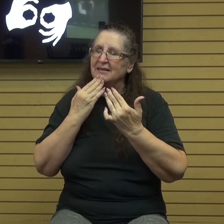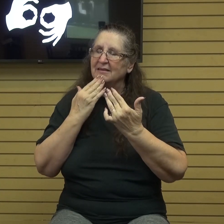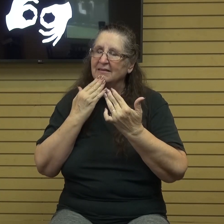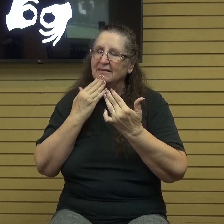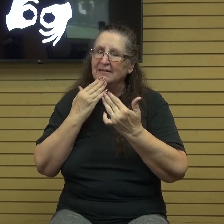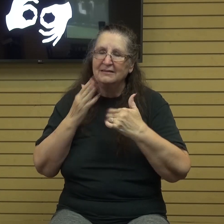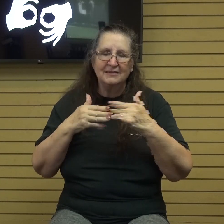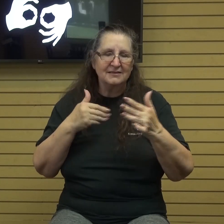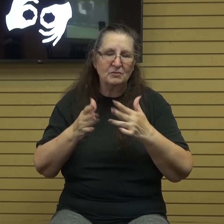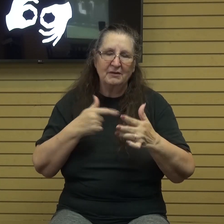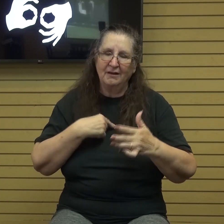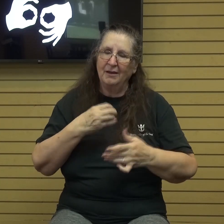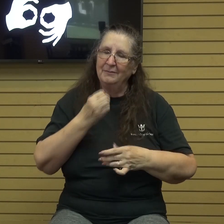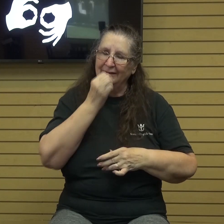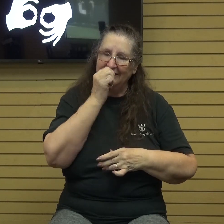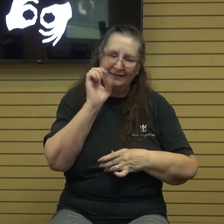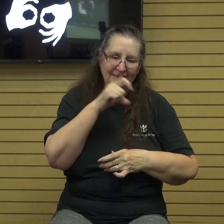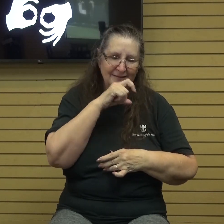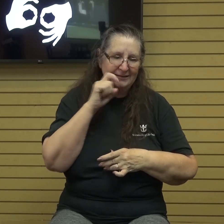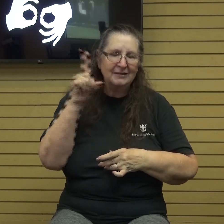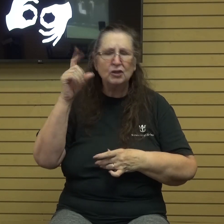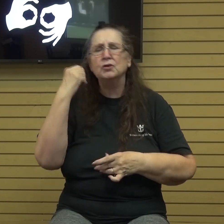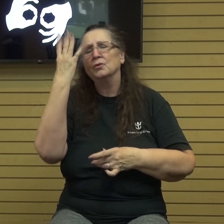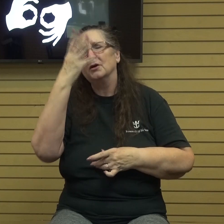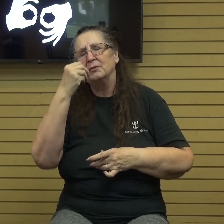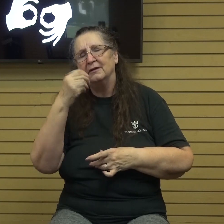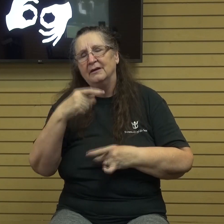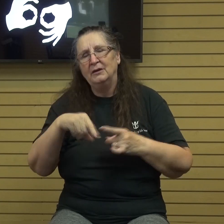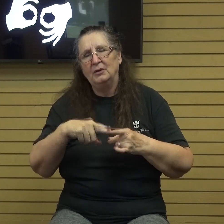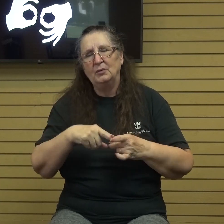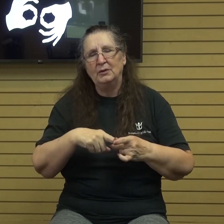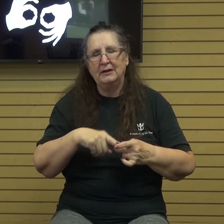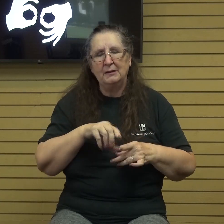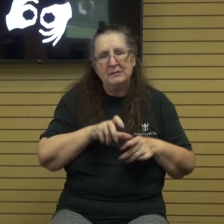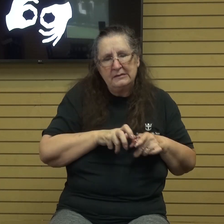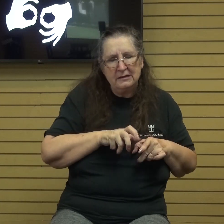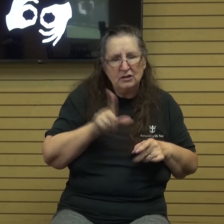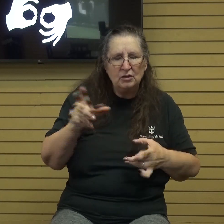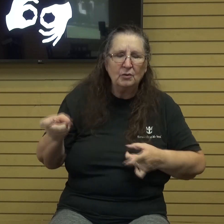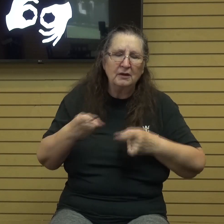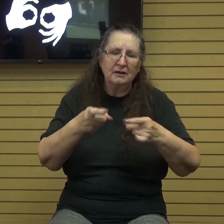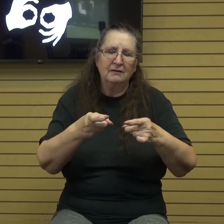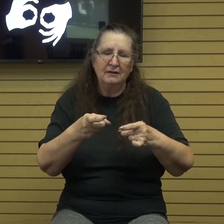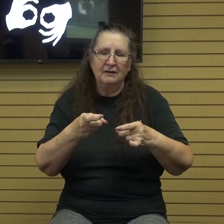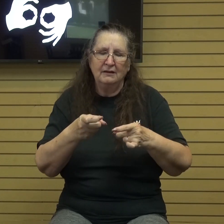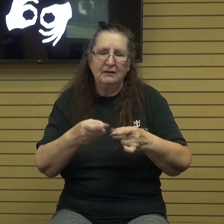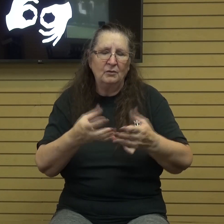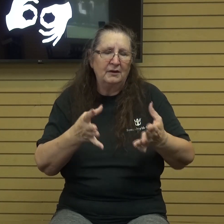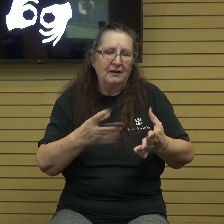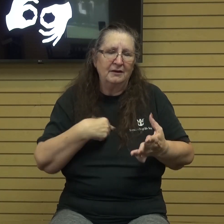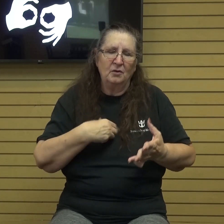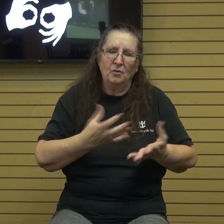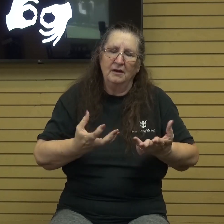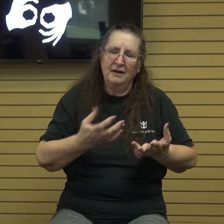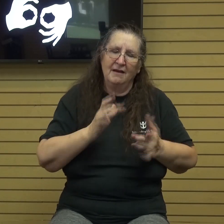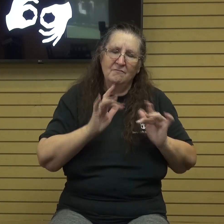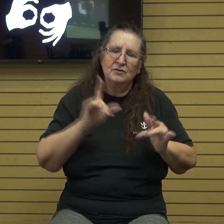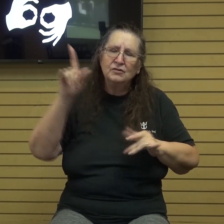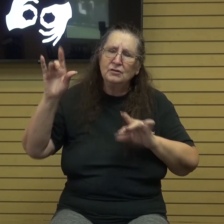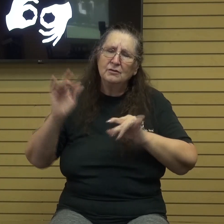even when I'm ugly, you are beautiful. Even when I am stingy, you are giving. Even when I don't want to show mercy, you are merciful. Lord, I thank